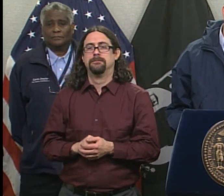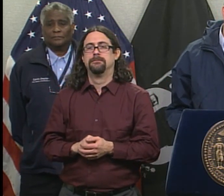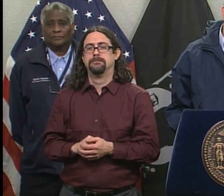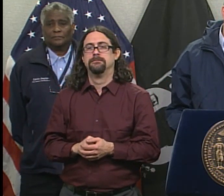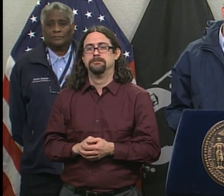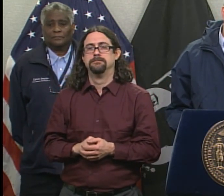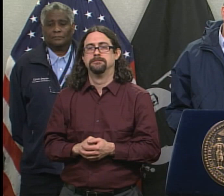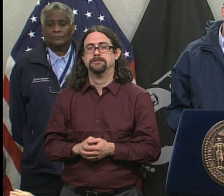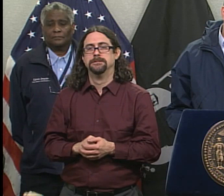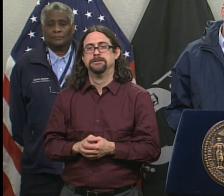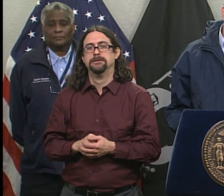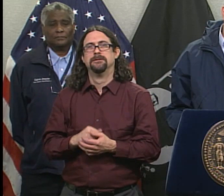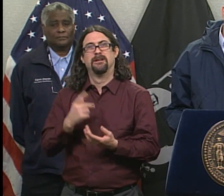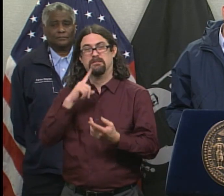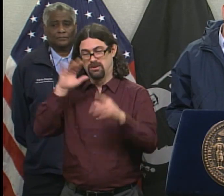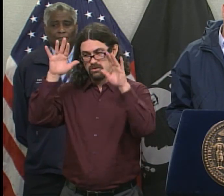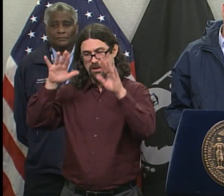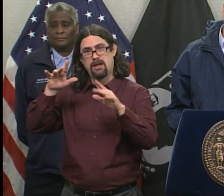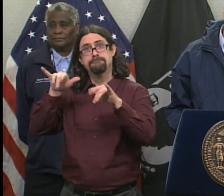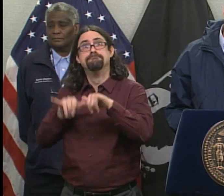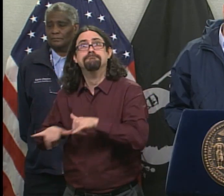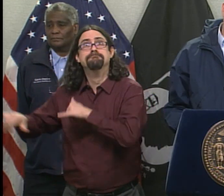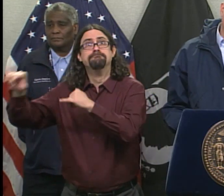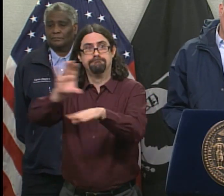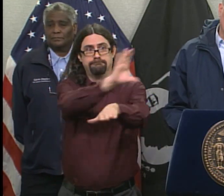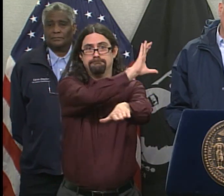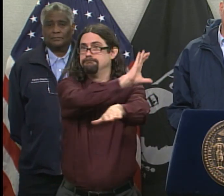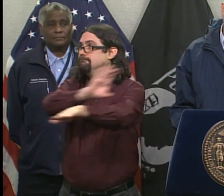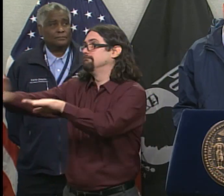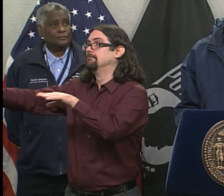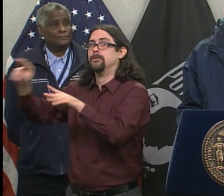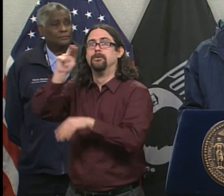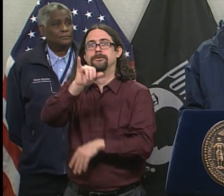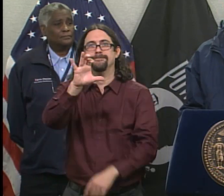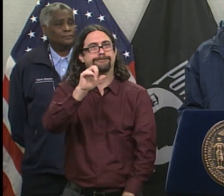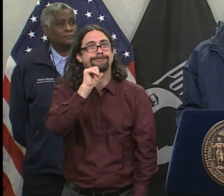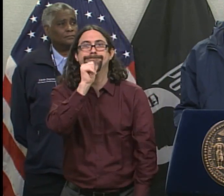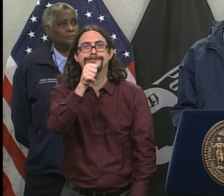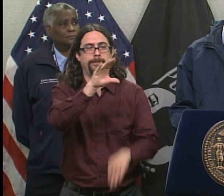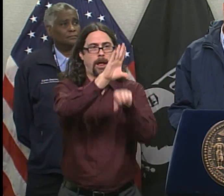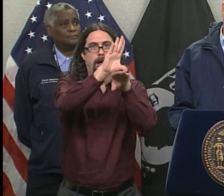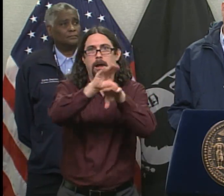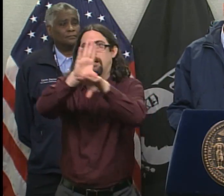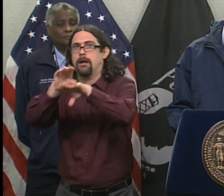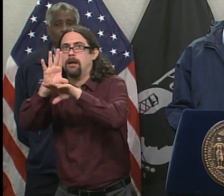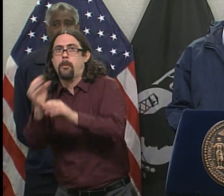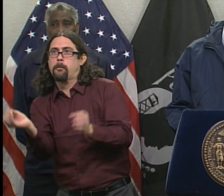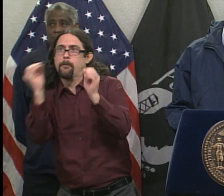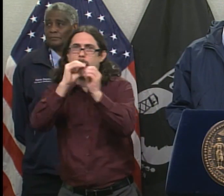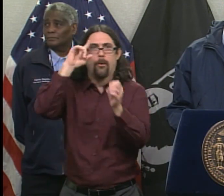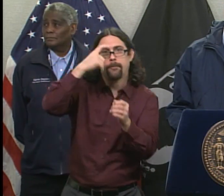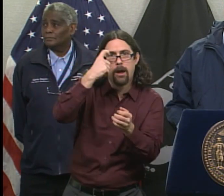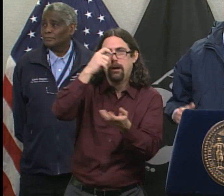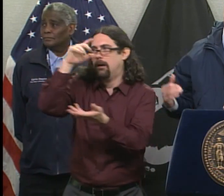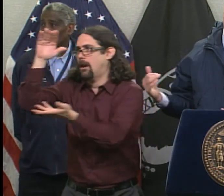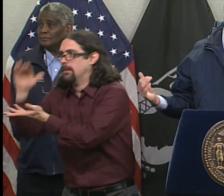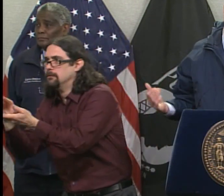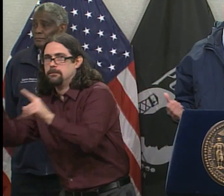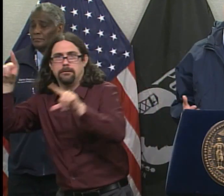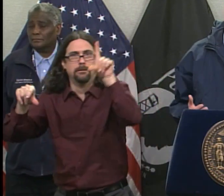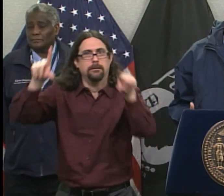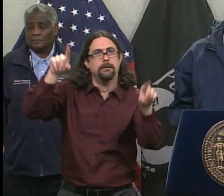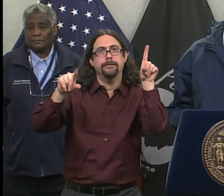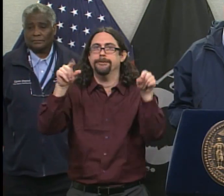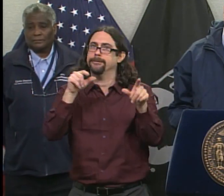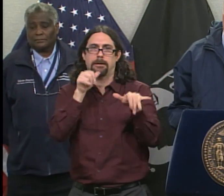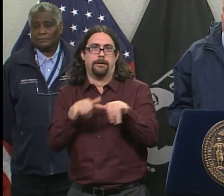levels. But one of the things that was not done well enough in the past was moving assets around. So what Commissioner